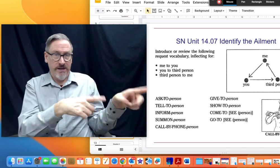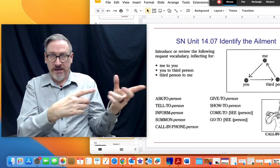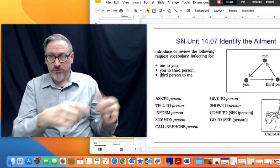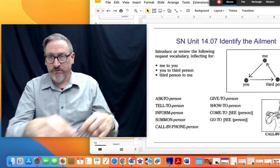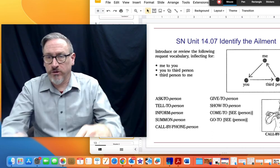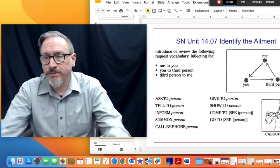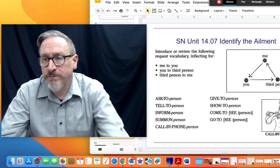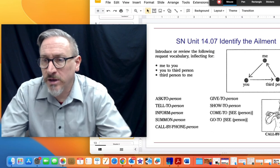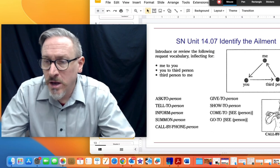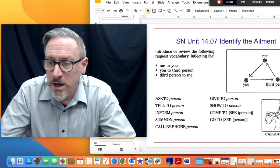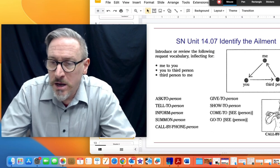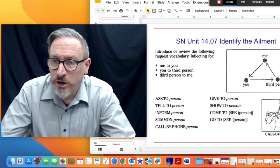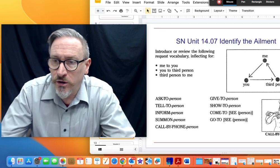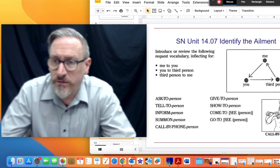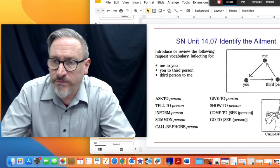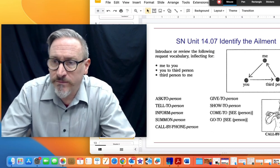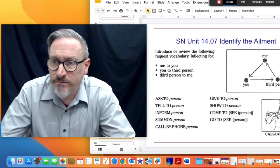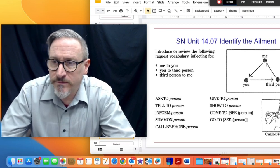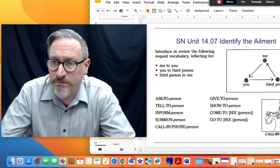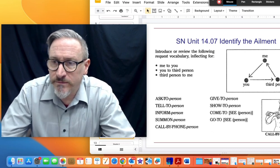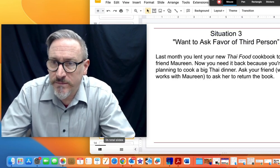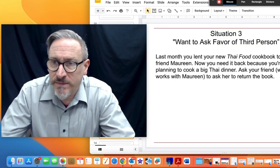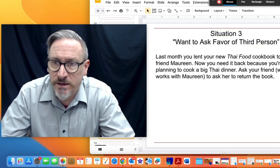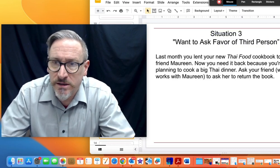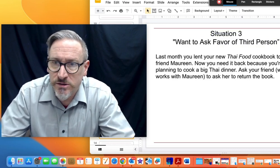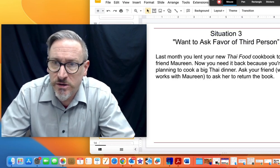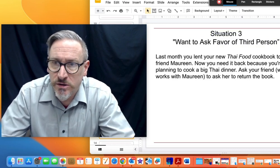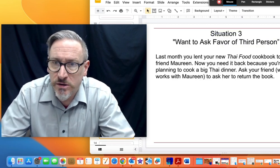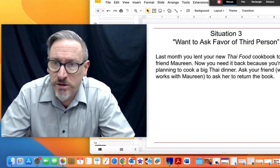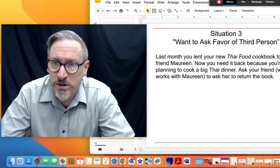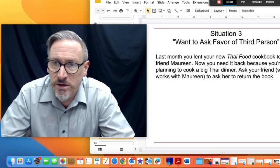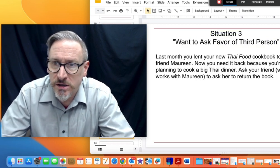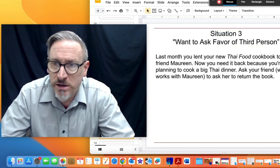This can be either verb. Cool.